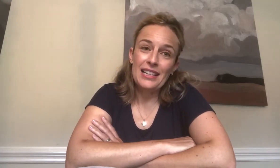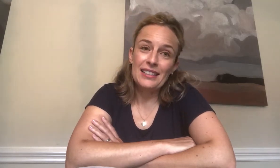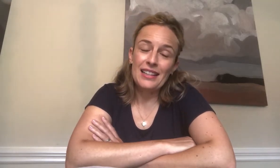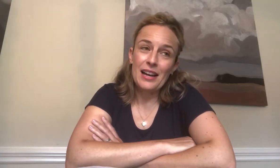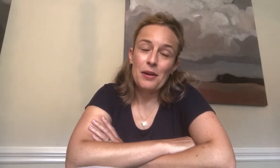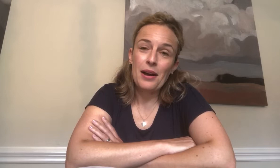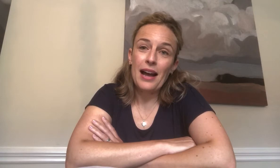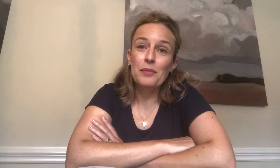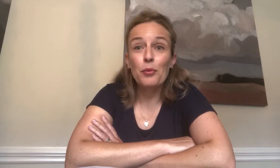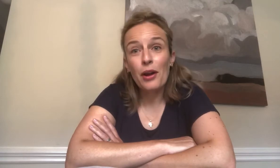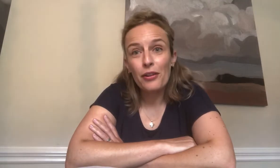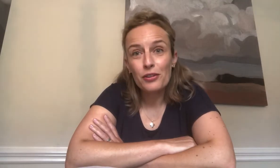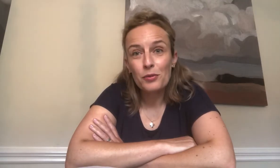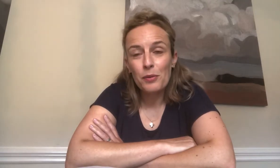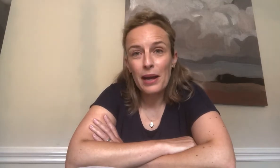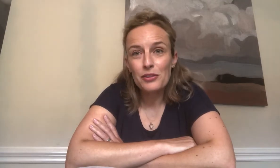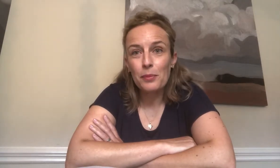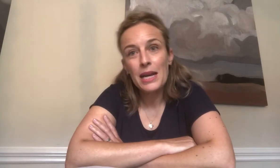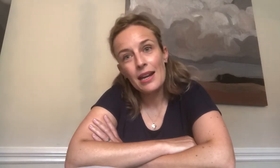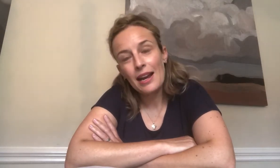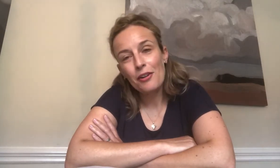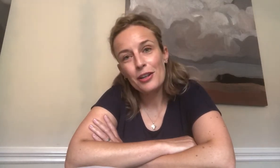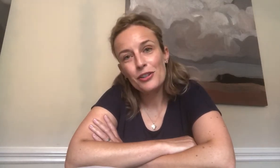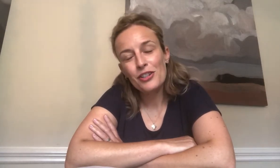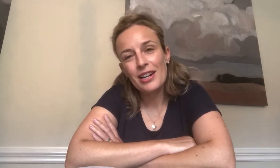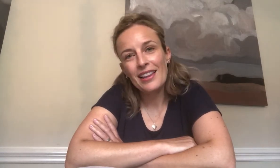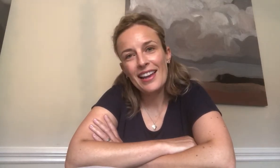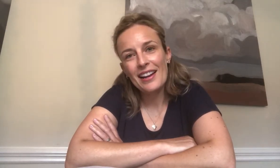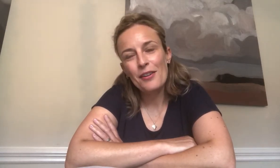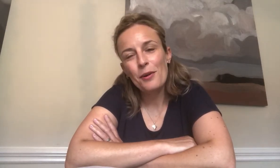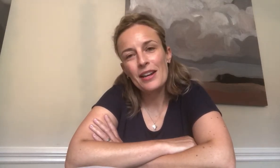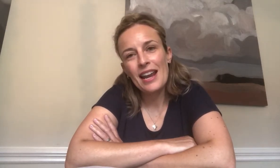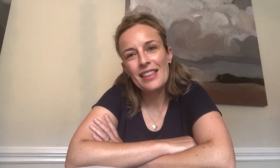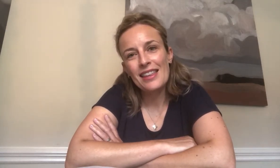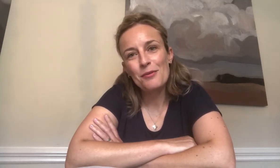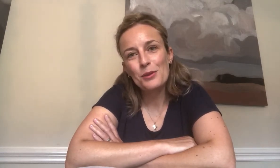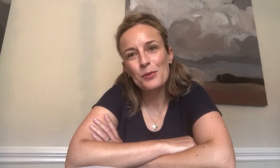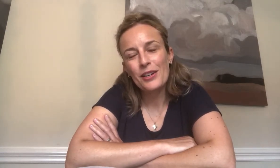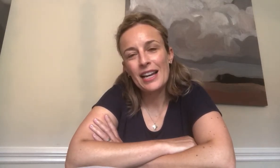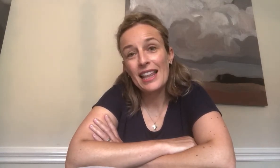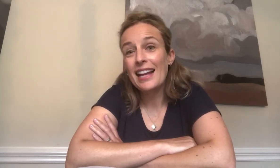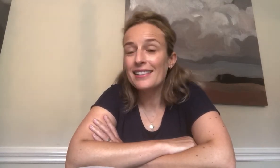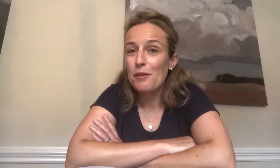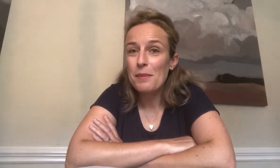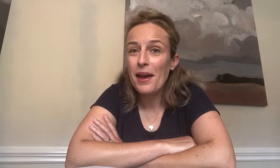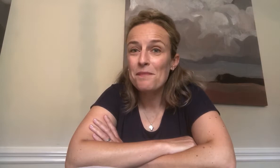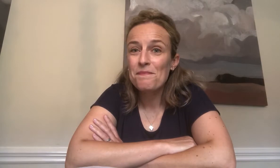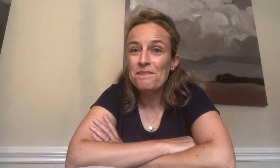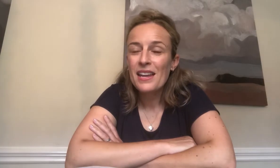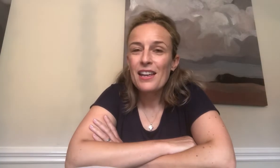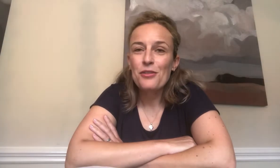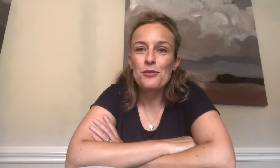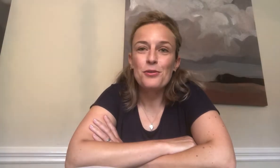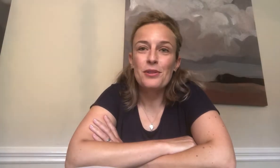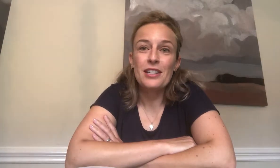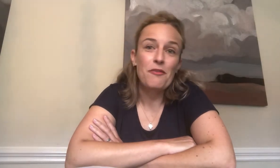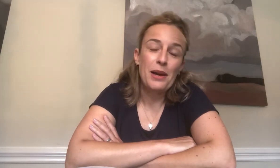is brothers with Pastor Pete at Christ Church in Atlanta, where Nathan was working, and that's how we met, through the deaf Pastor